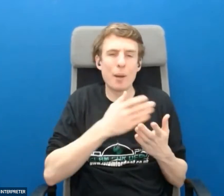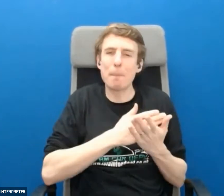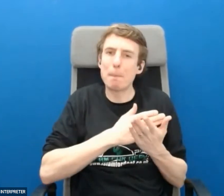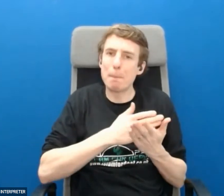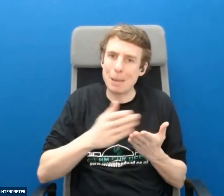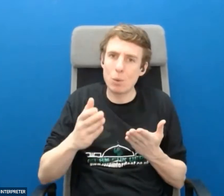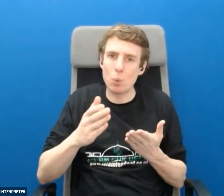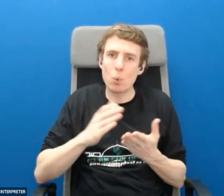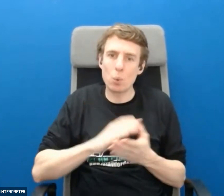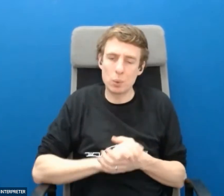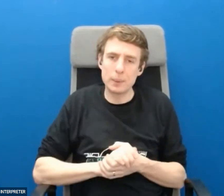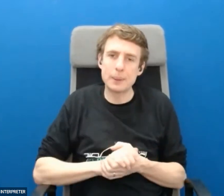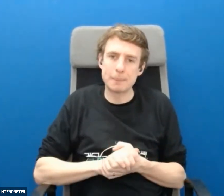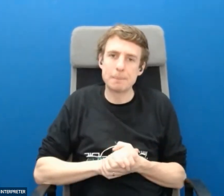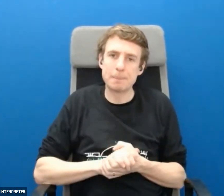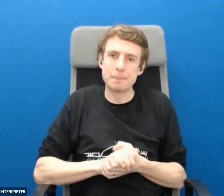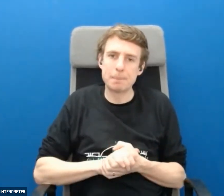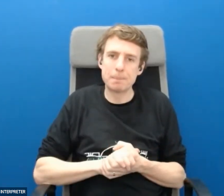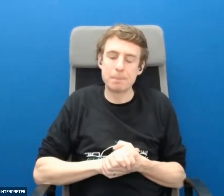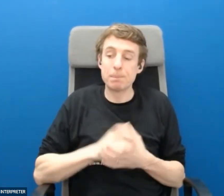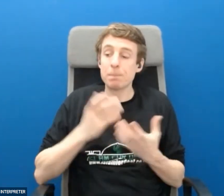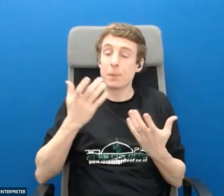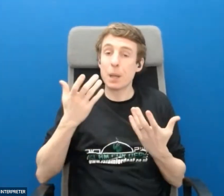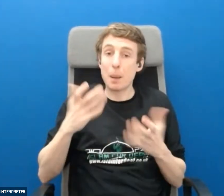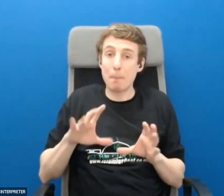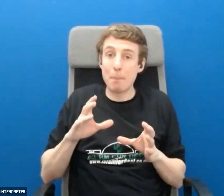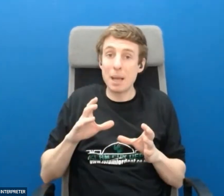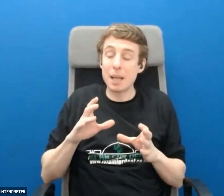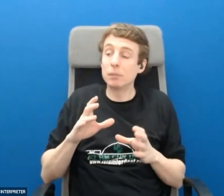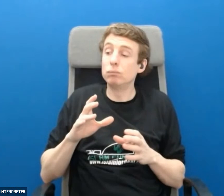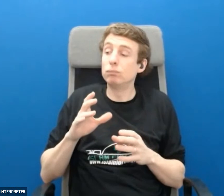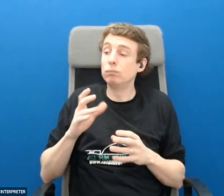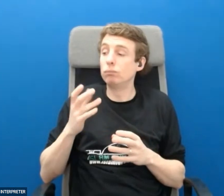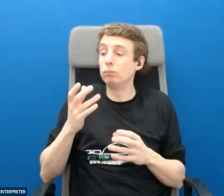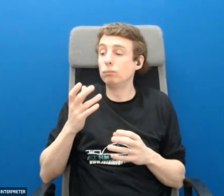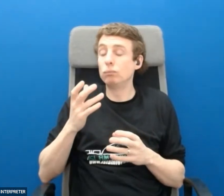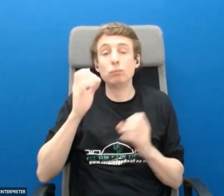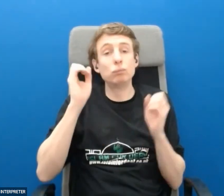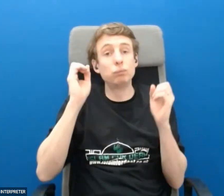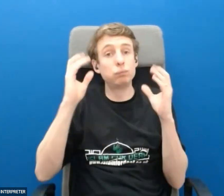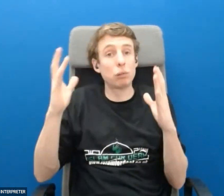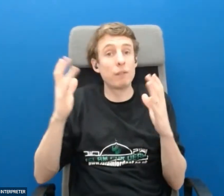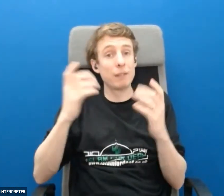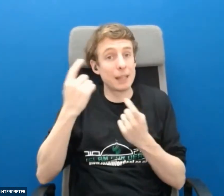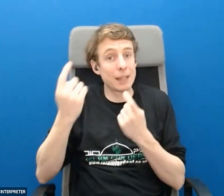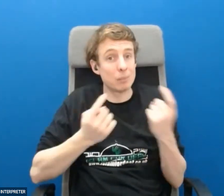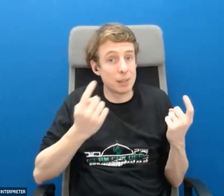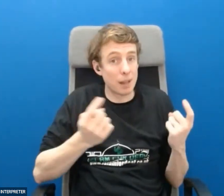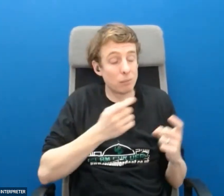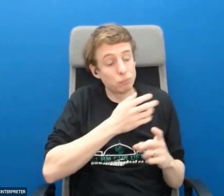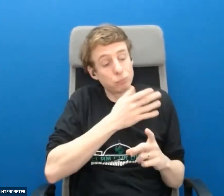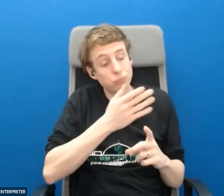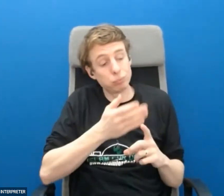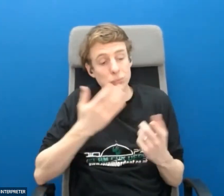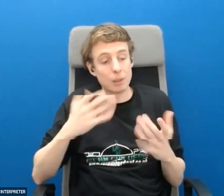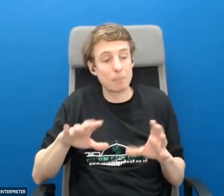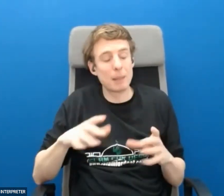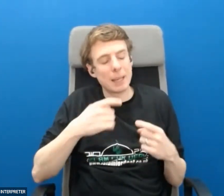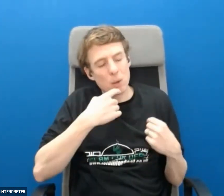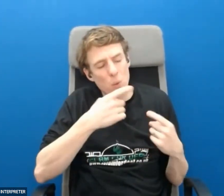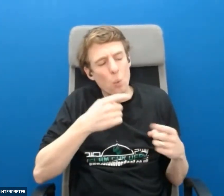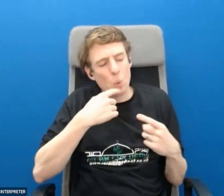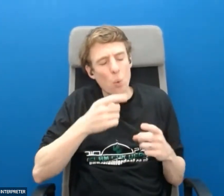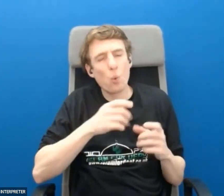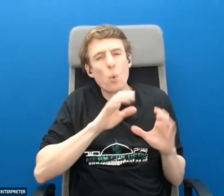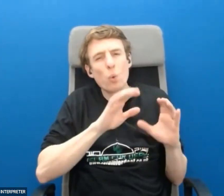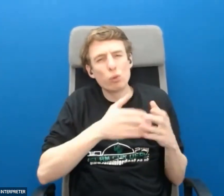prophets, they called their people, their respective people, to worship Allah and single Him out in all of these matters